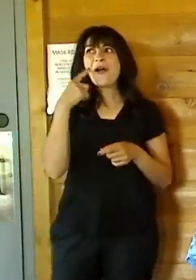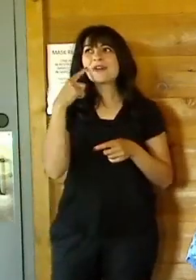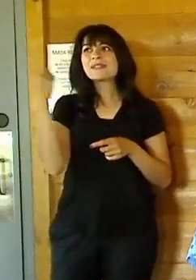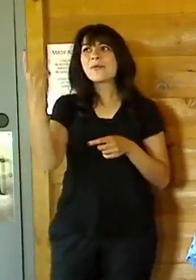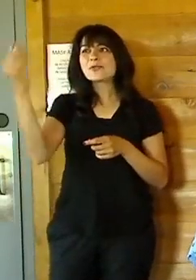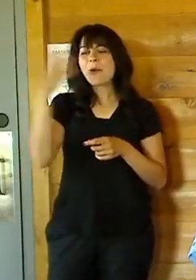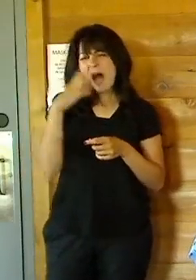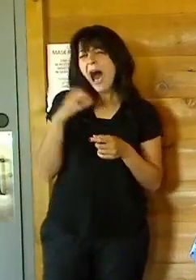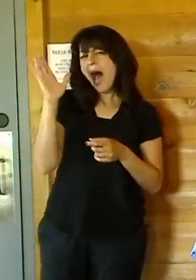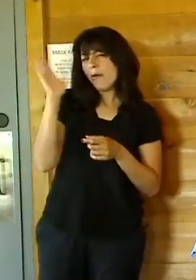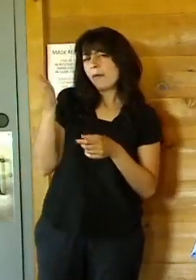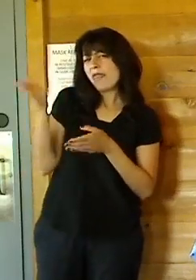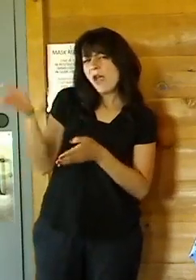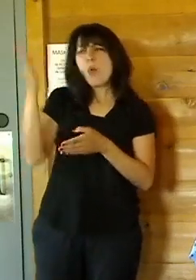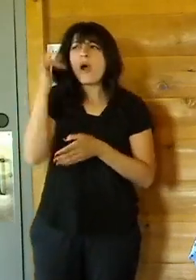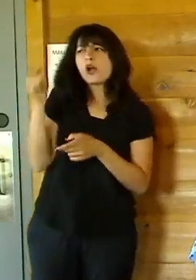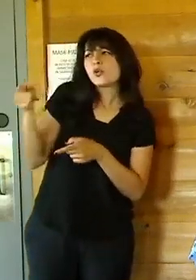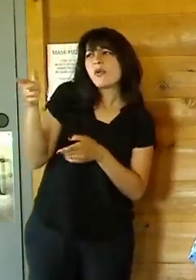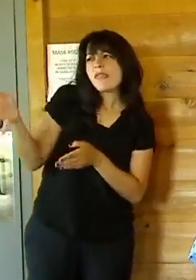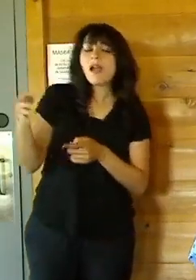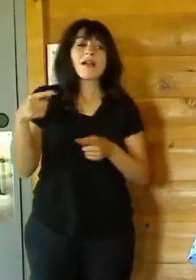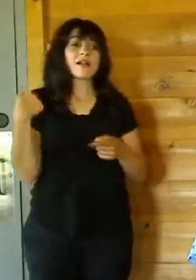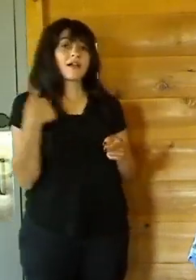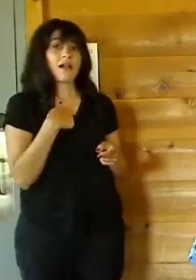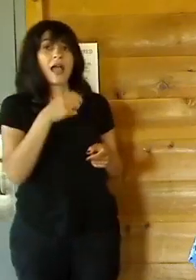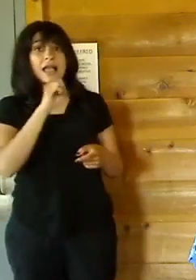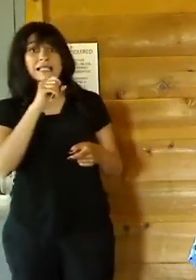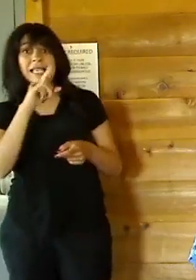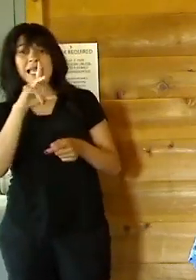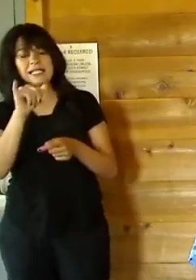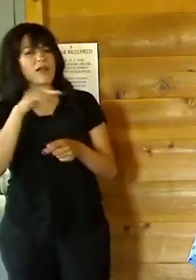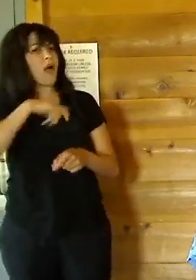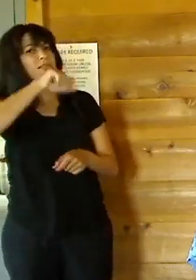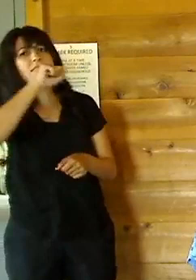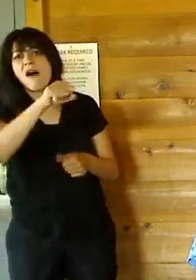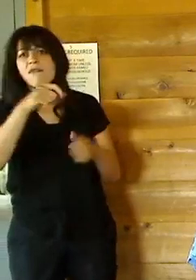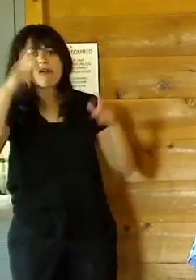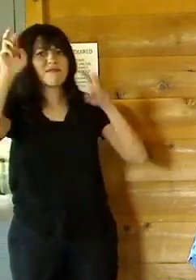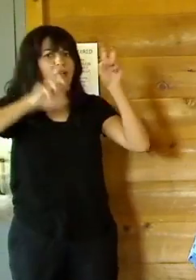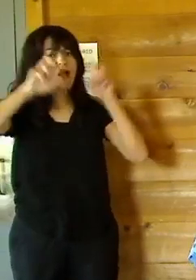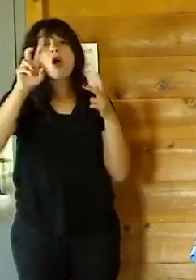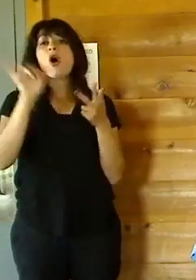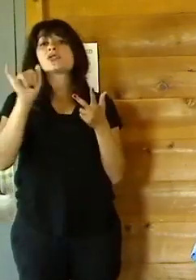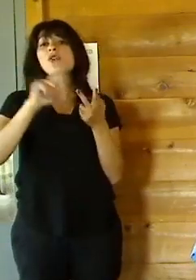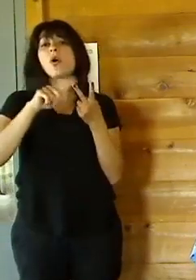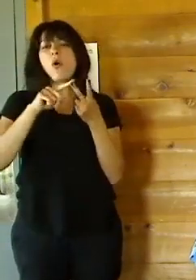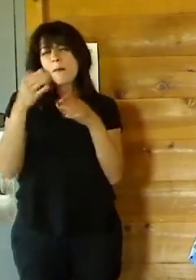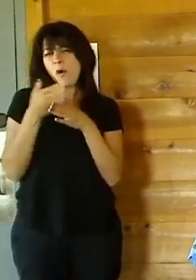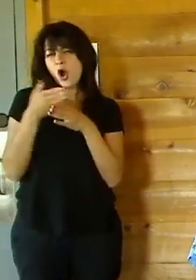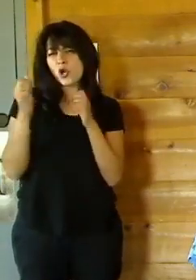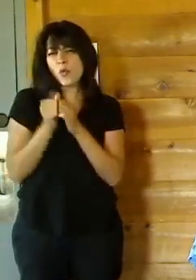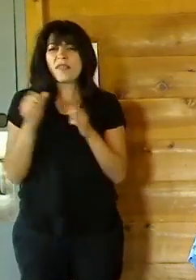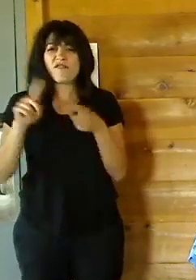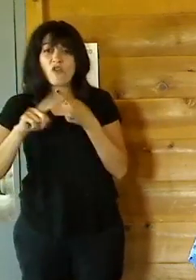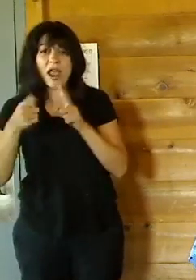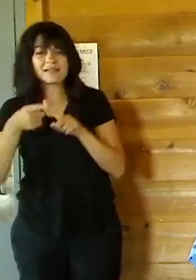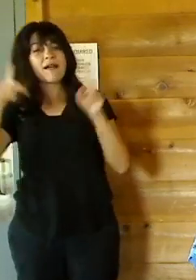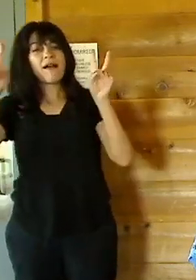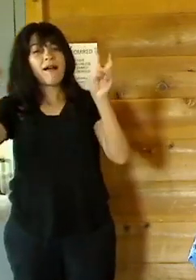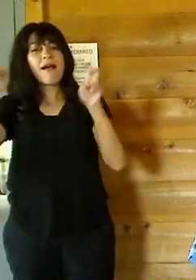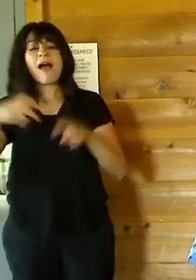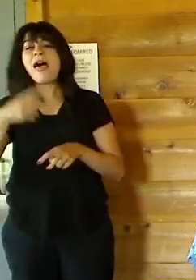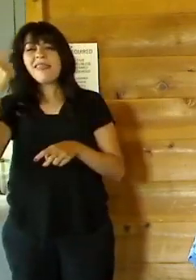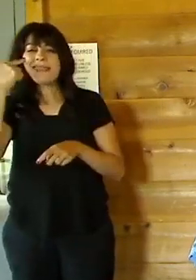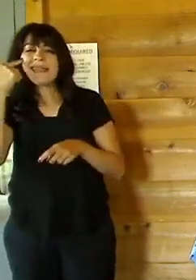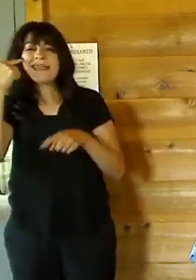know. Why are you going to be at the fair? We are going to be at the fair. One, because we absolutely love the fair. Two, we want to partner with our friends at Think Differently. We will be sharing a